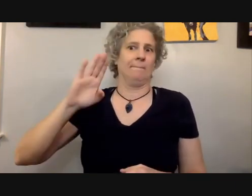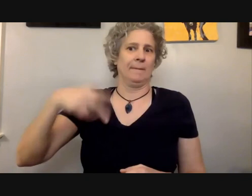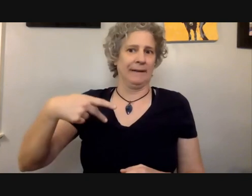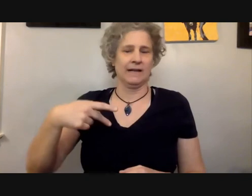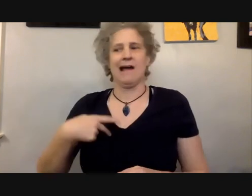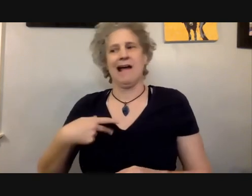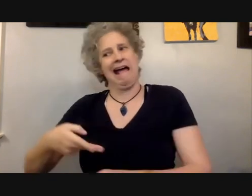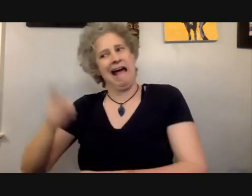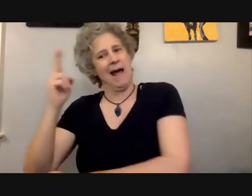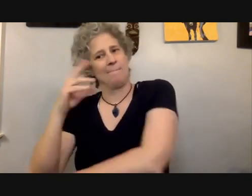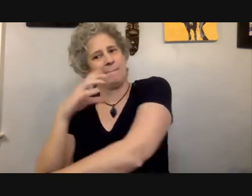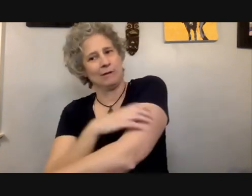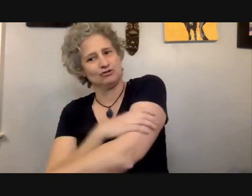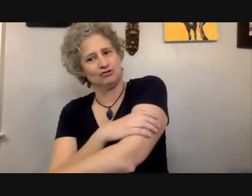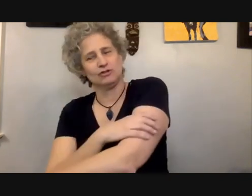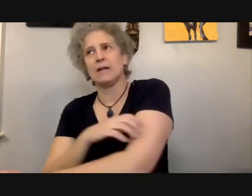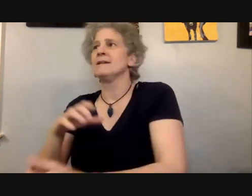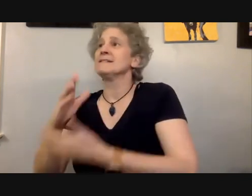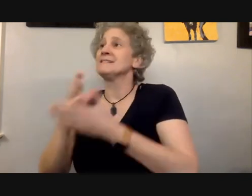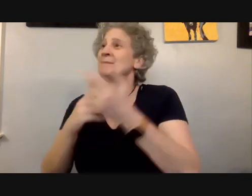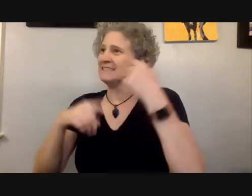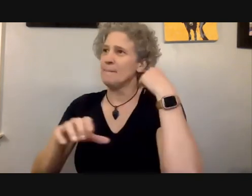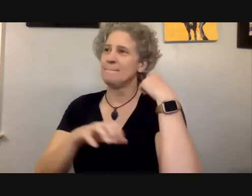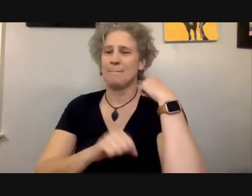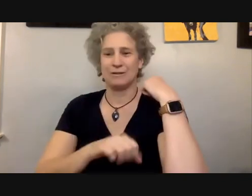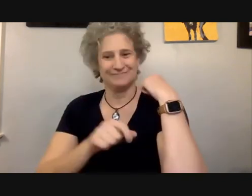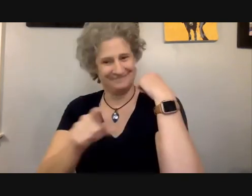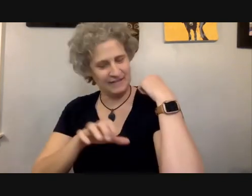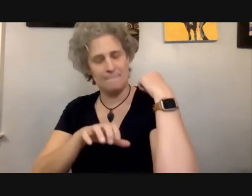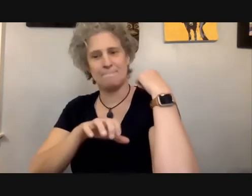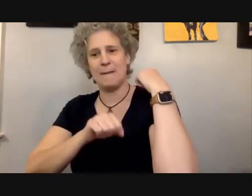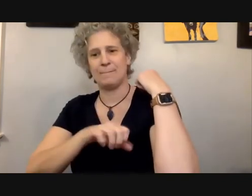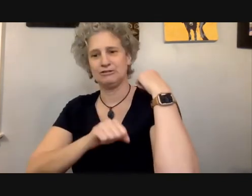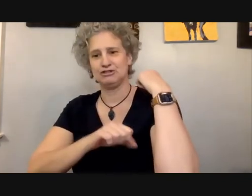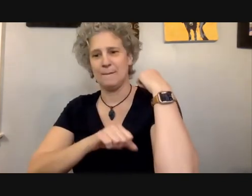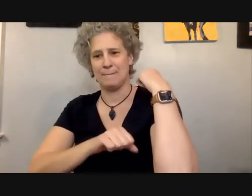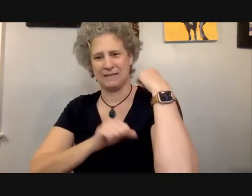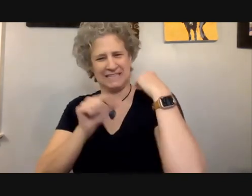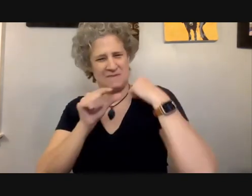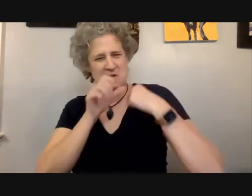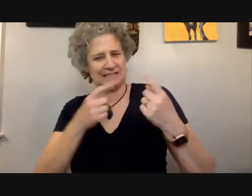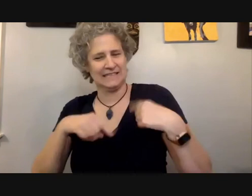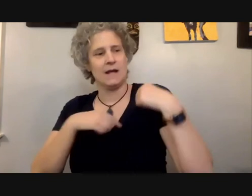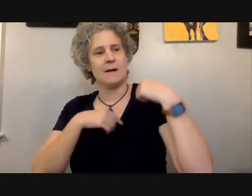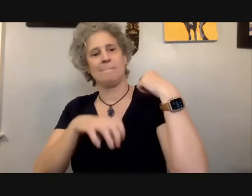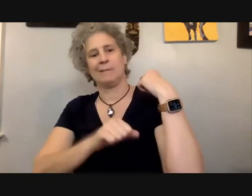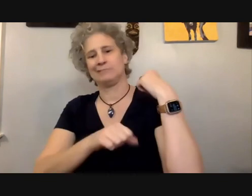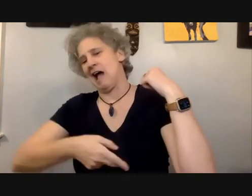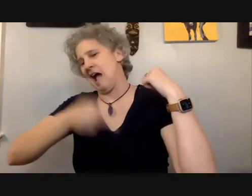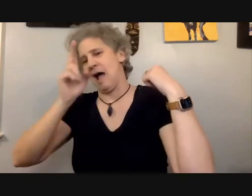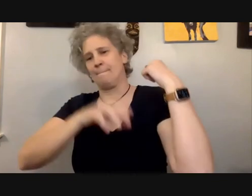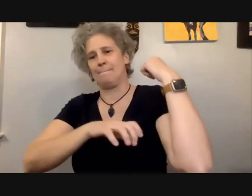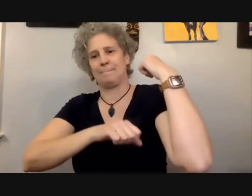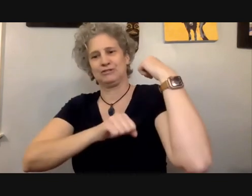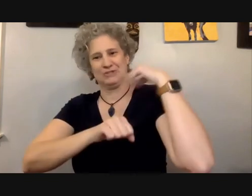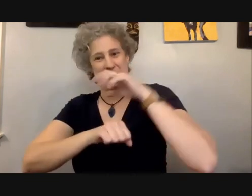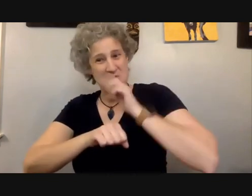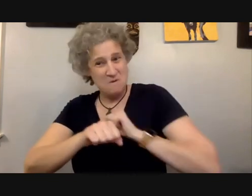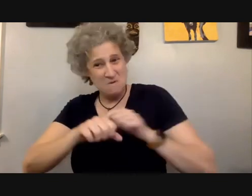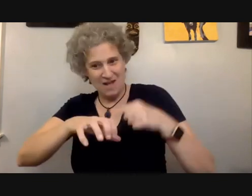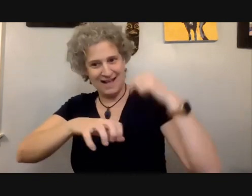blood pressure. And then high blood pressure. Some people actually, now that I'm catching myself, this is a little bit